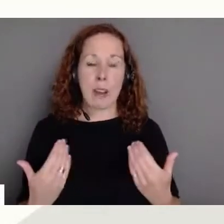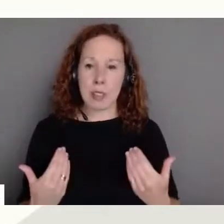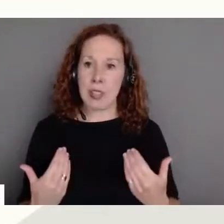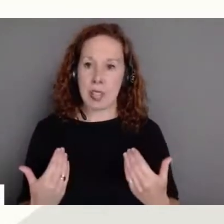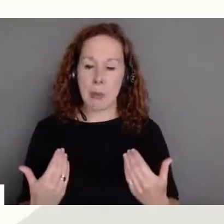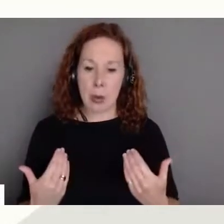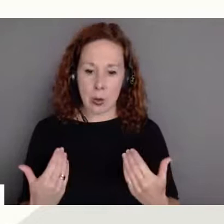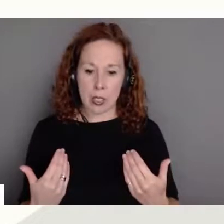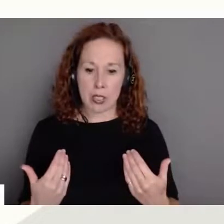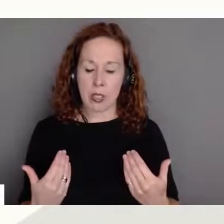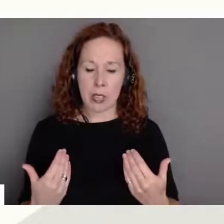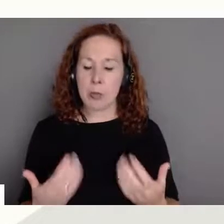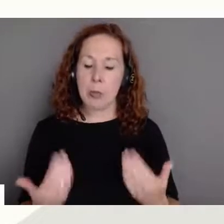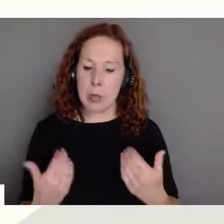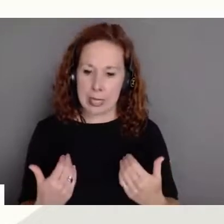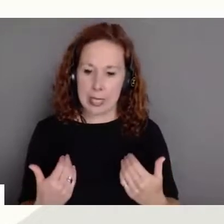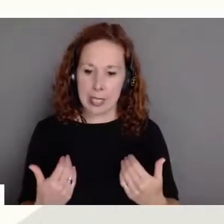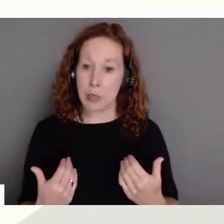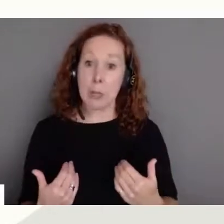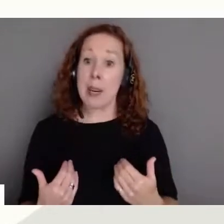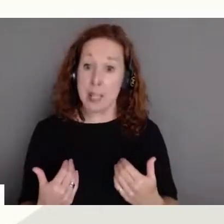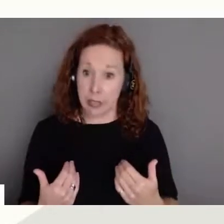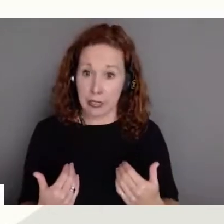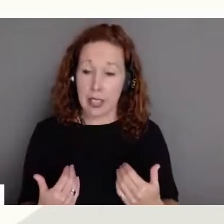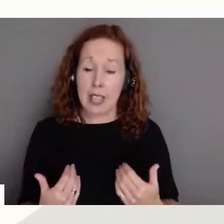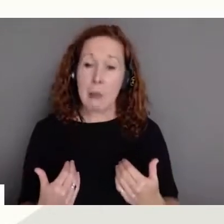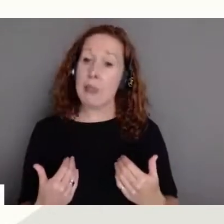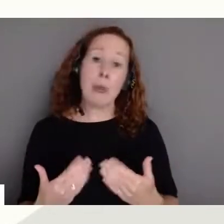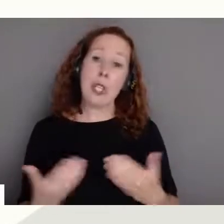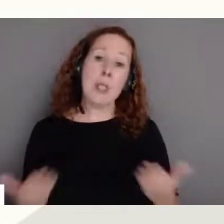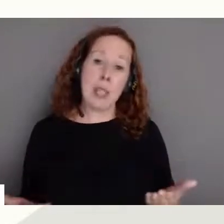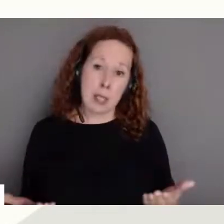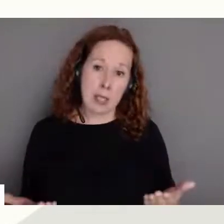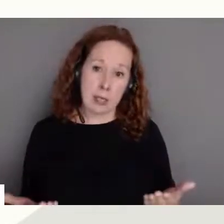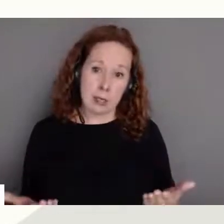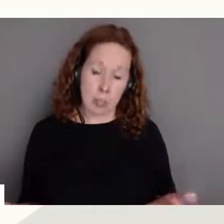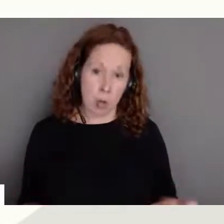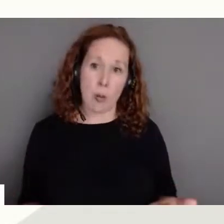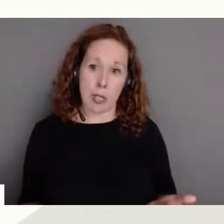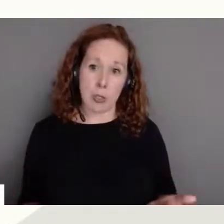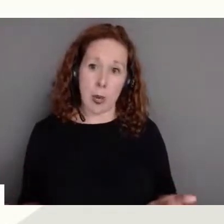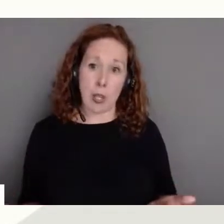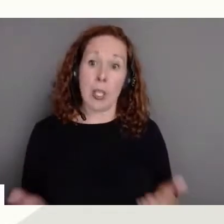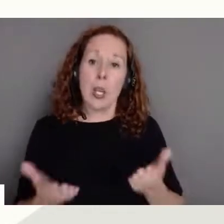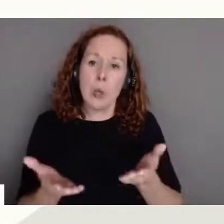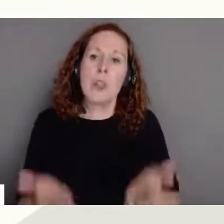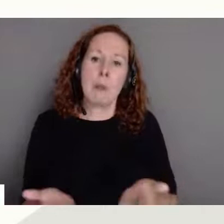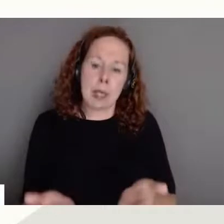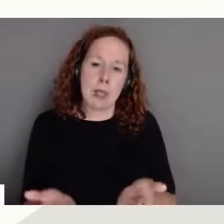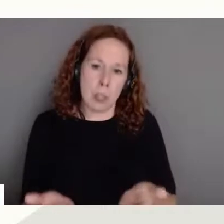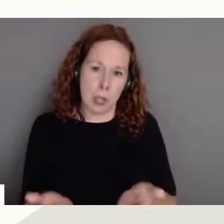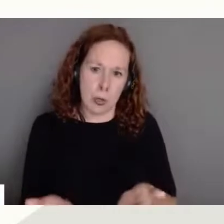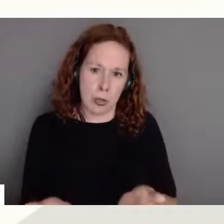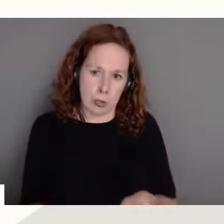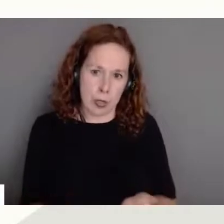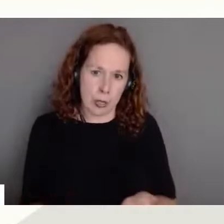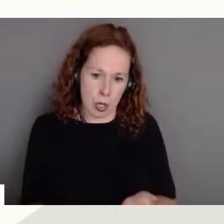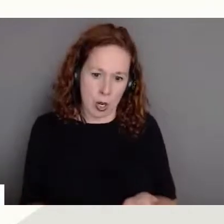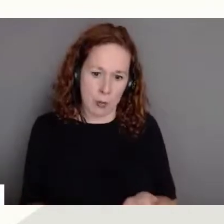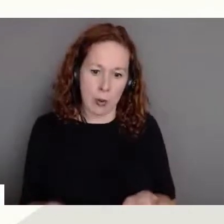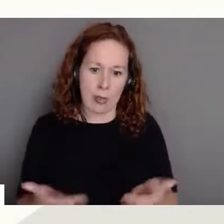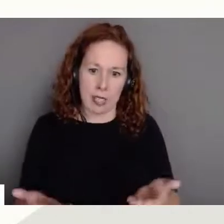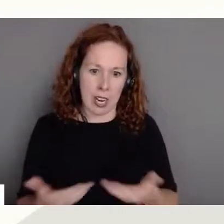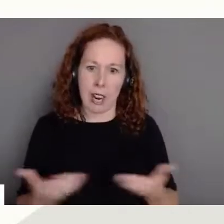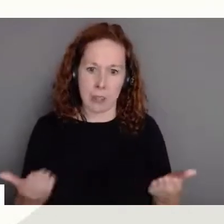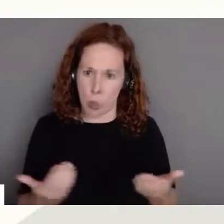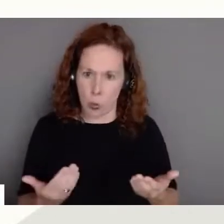you have to think about it. You have to be really introspective before you take jobs as well. Who's the best interpreter for the